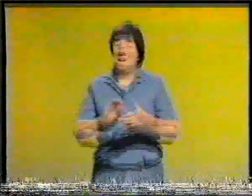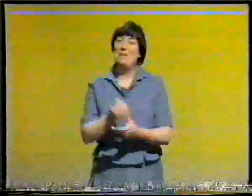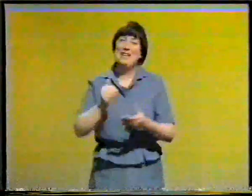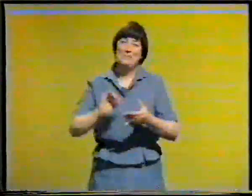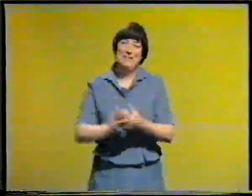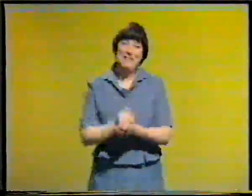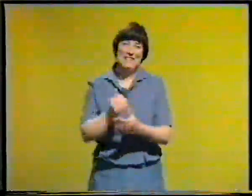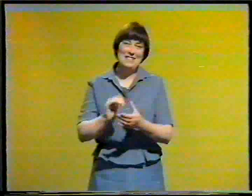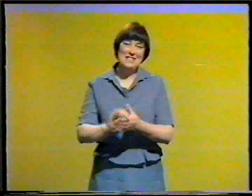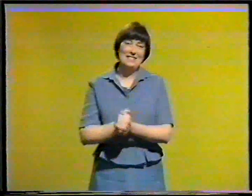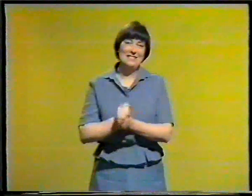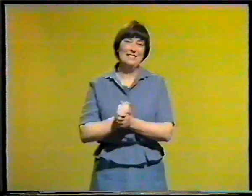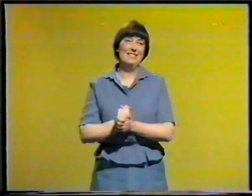Happy and pleased.